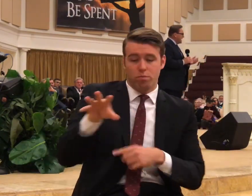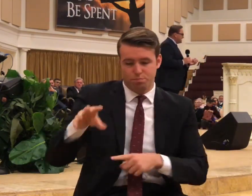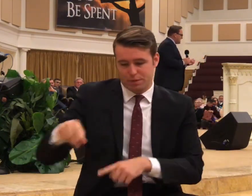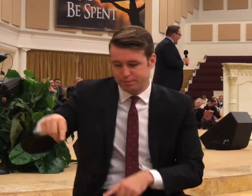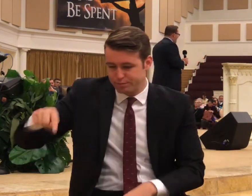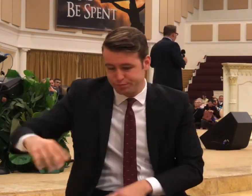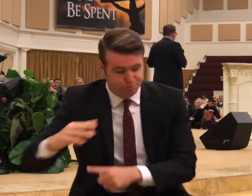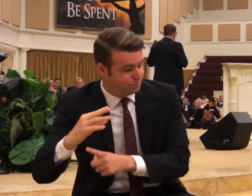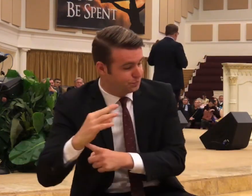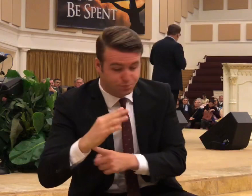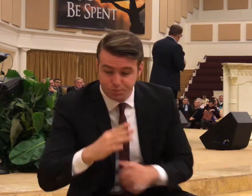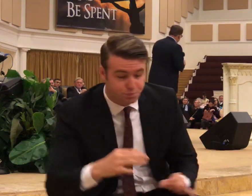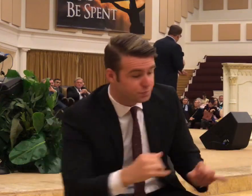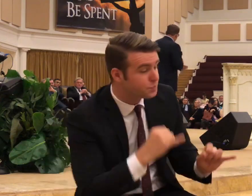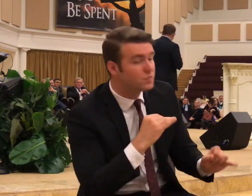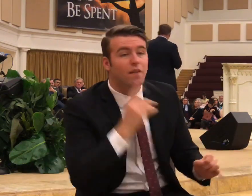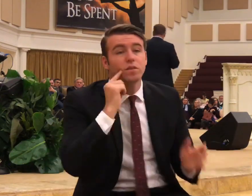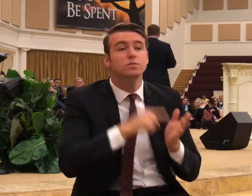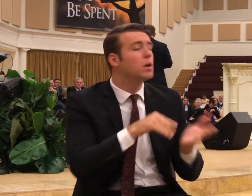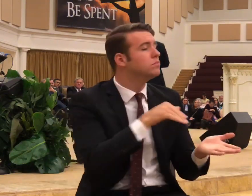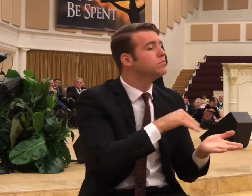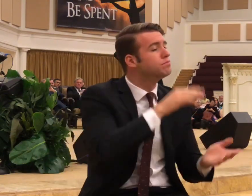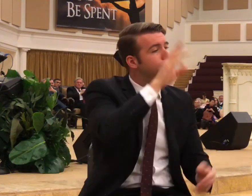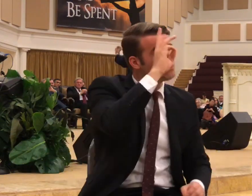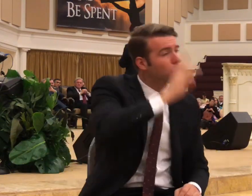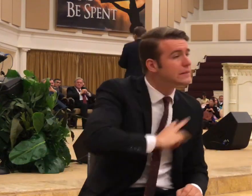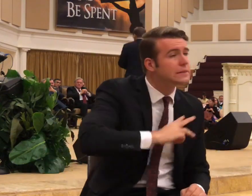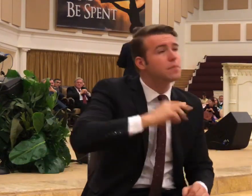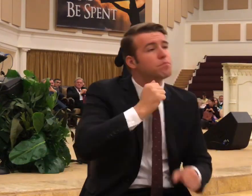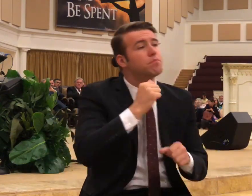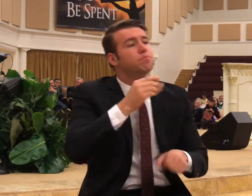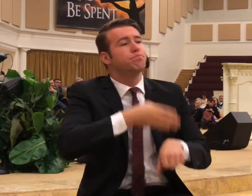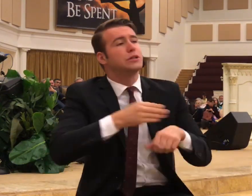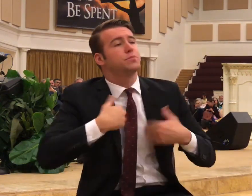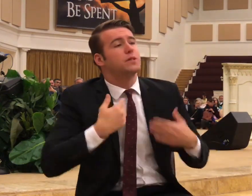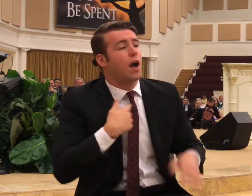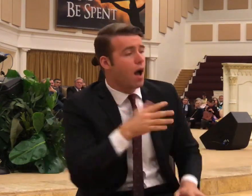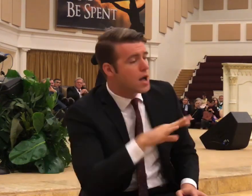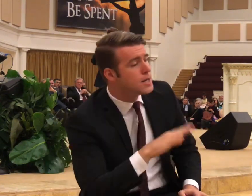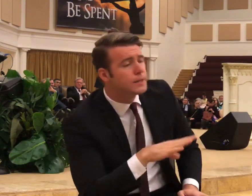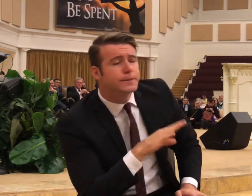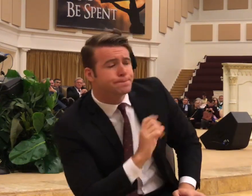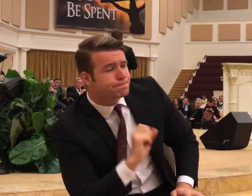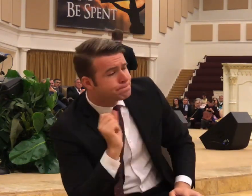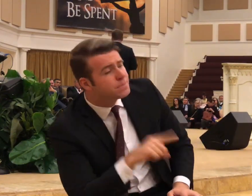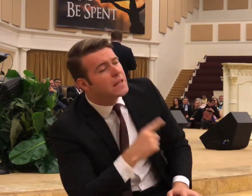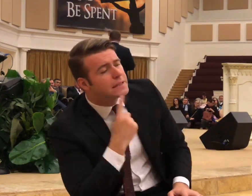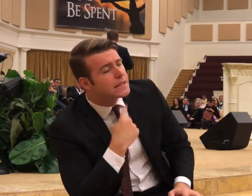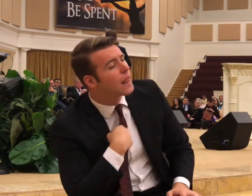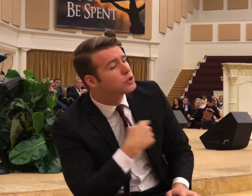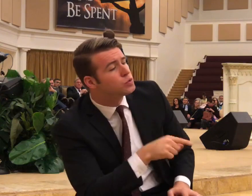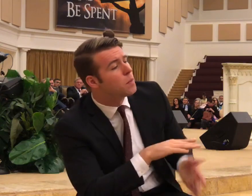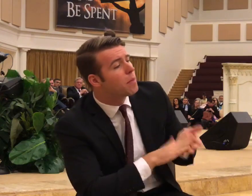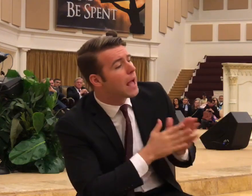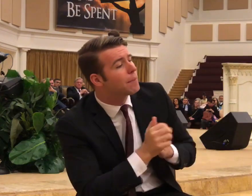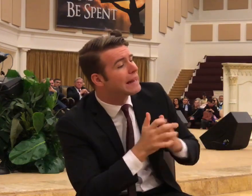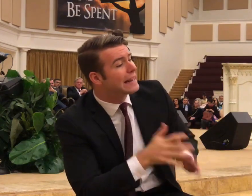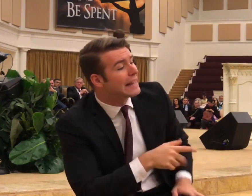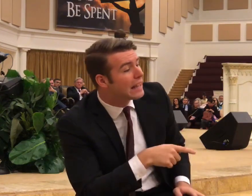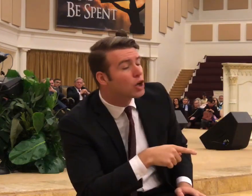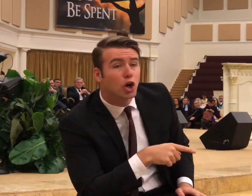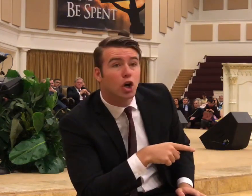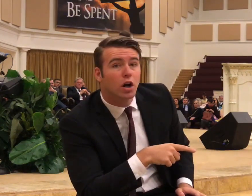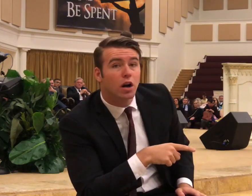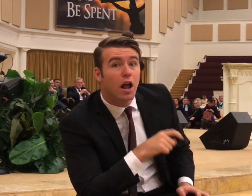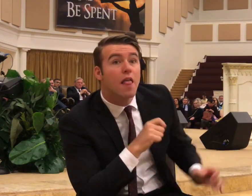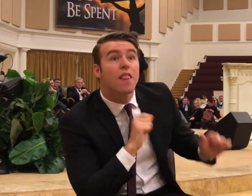them and say, all right, Dr. Wilson, all right, Bishop Young, talk to us. Tell us about how you became a leader. Probably one